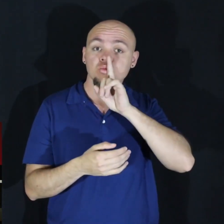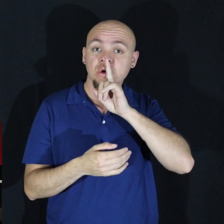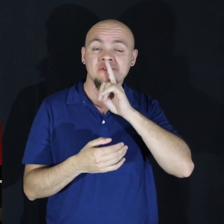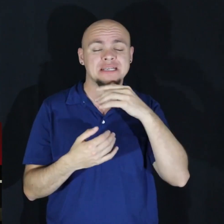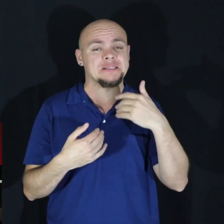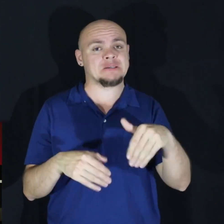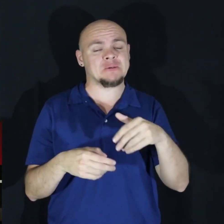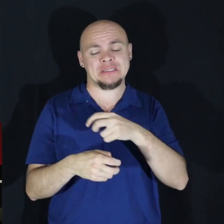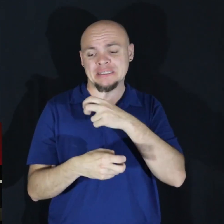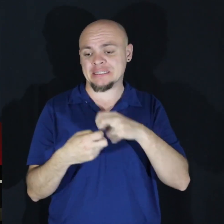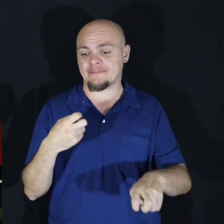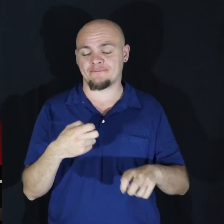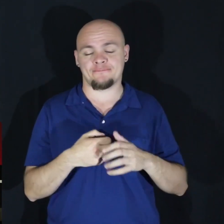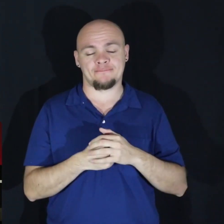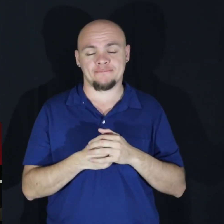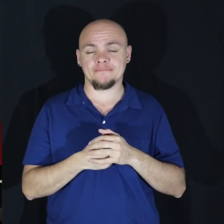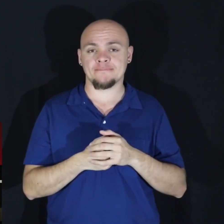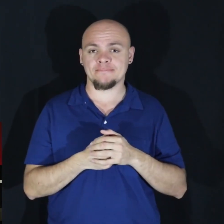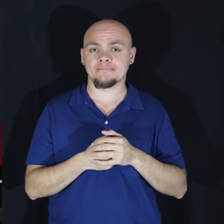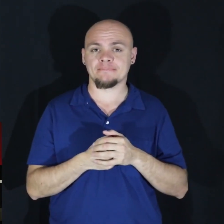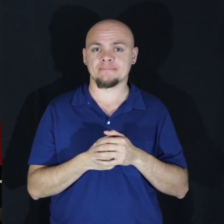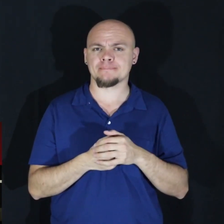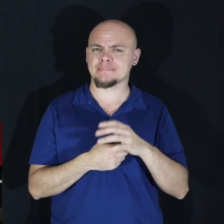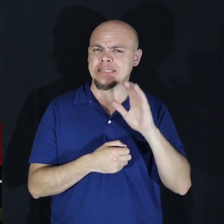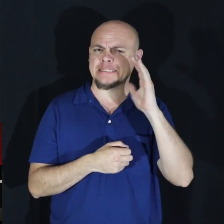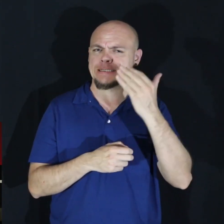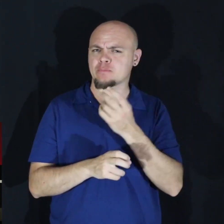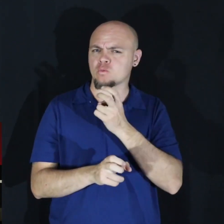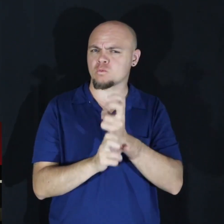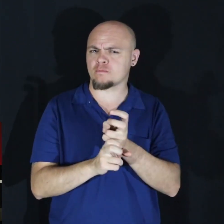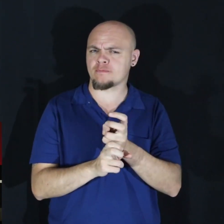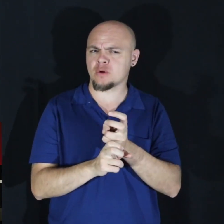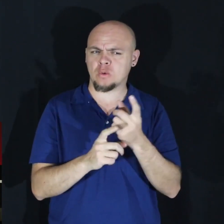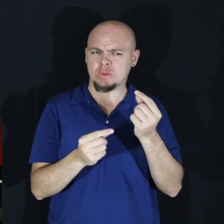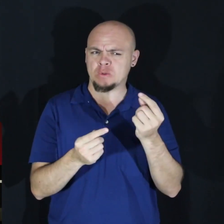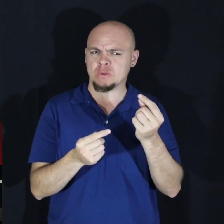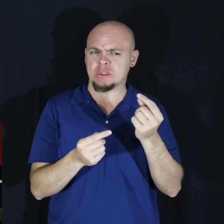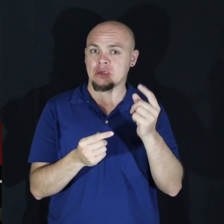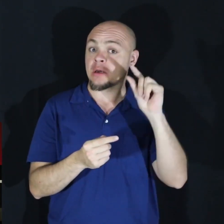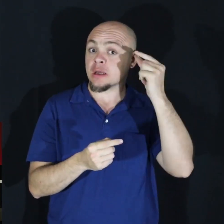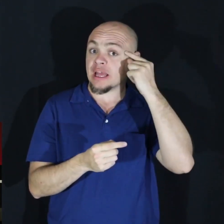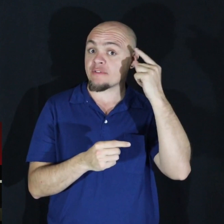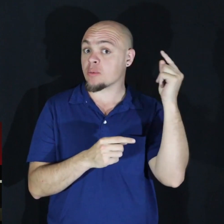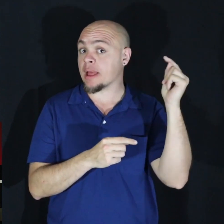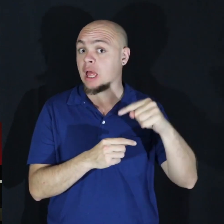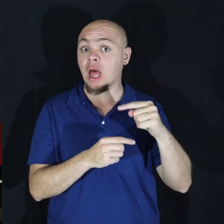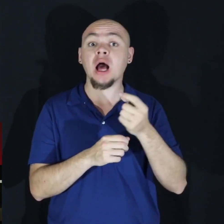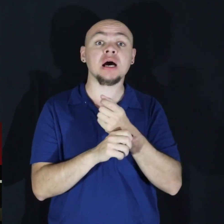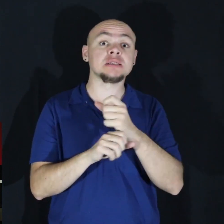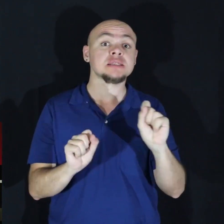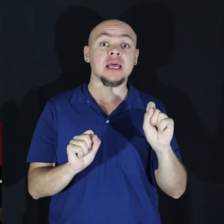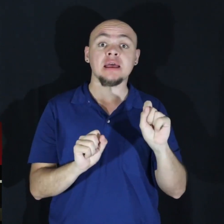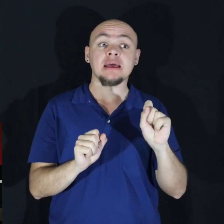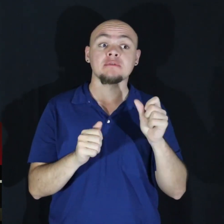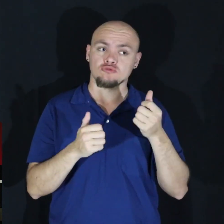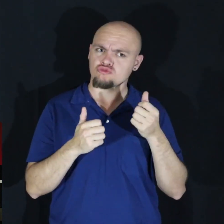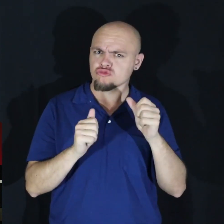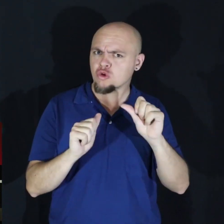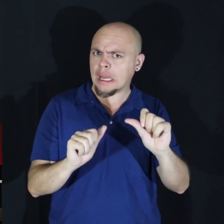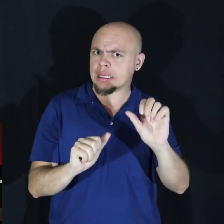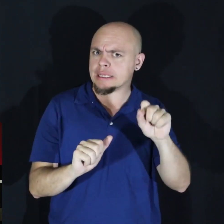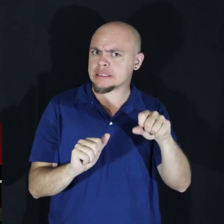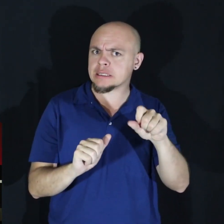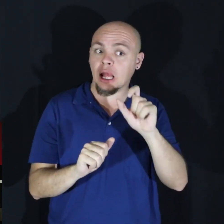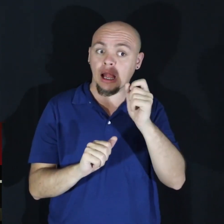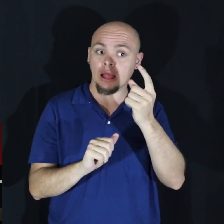day and age. So this sounds pretty rough. What are we going to do, right? Is government going to come to the rescue? Trying, right?